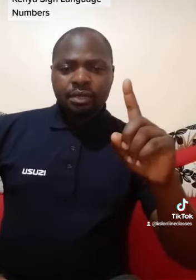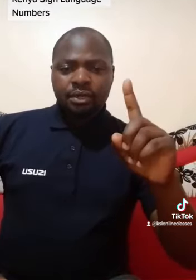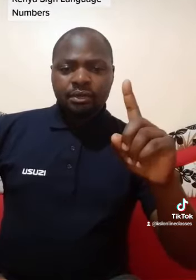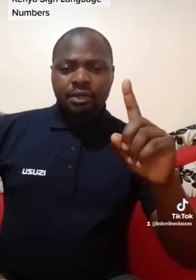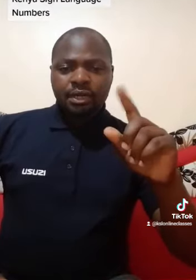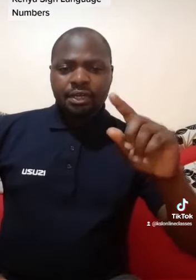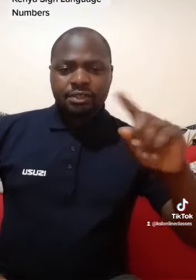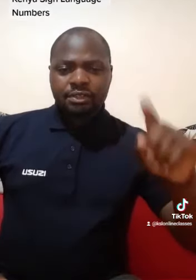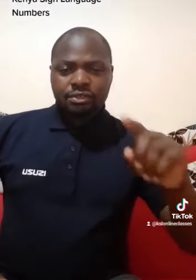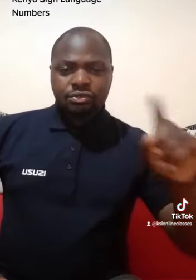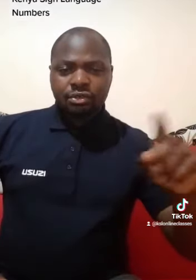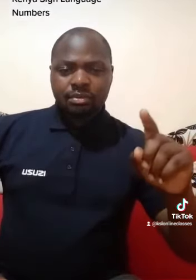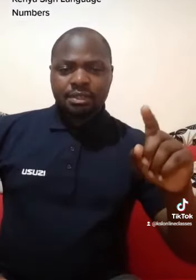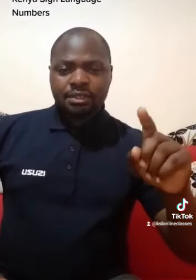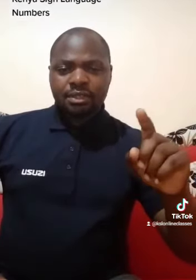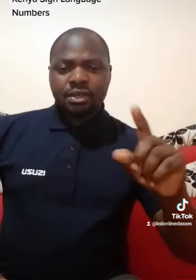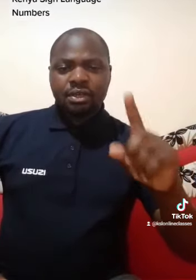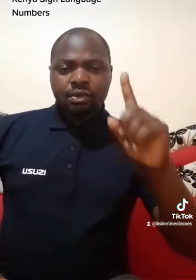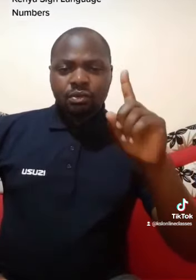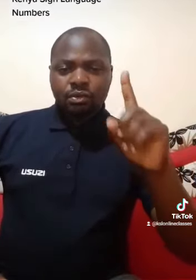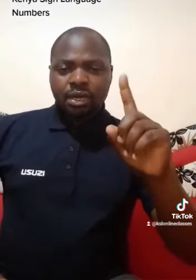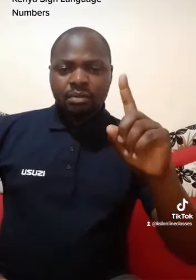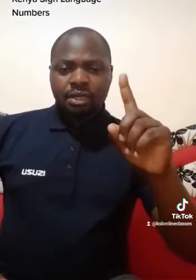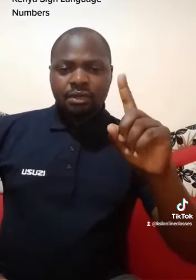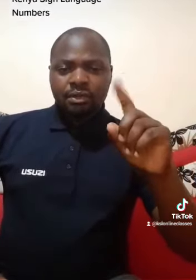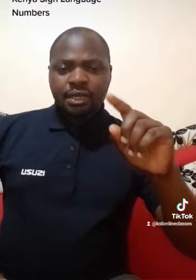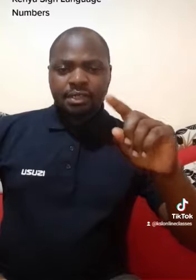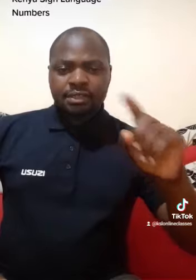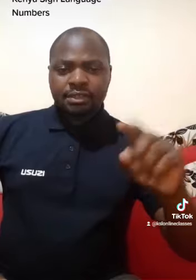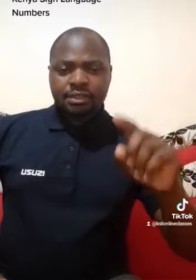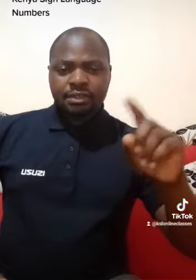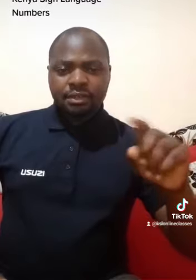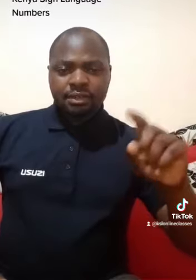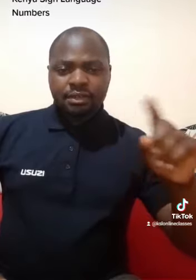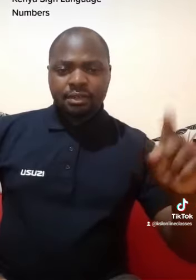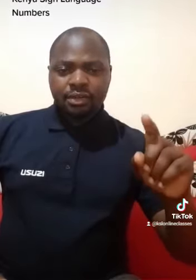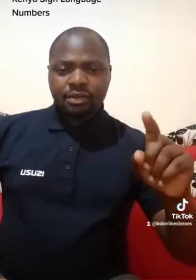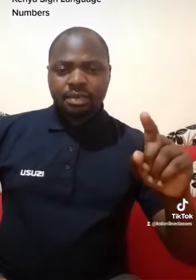1 million has two commas, 1 billion has three commas,